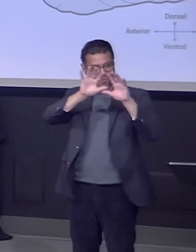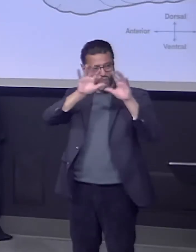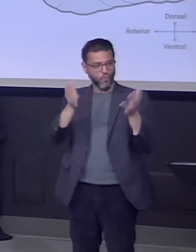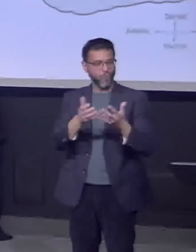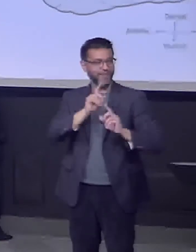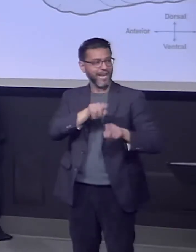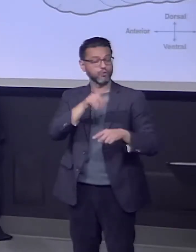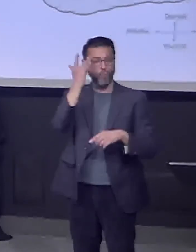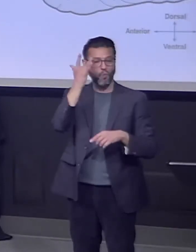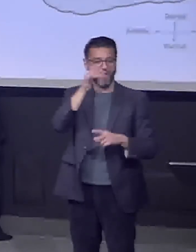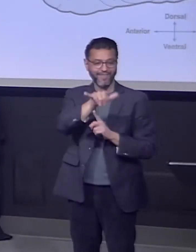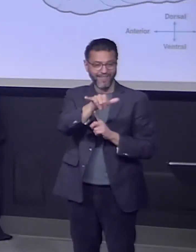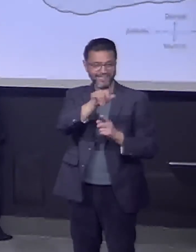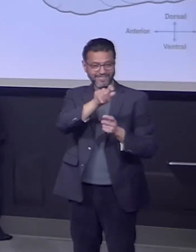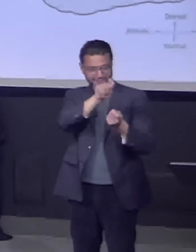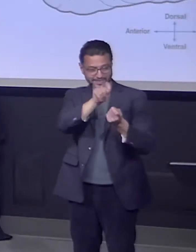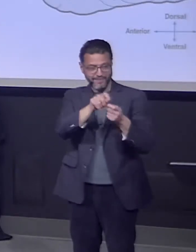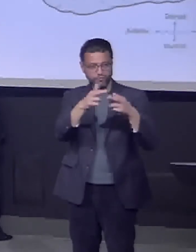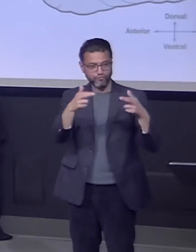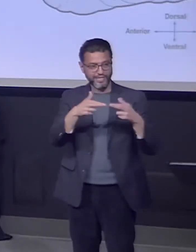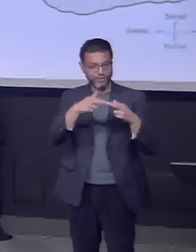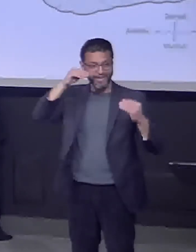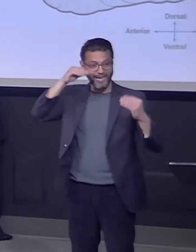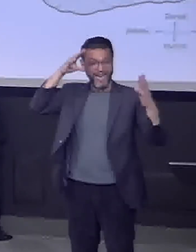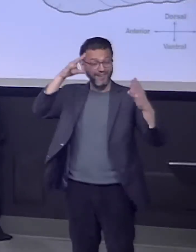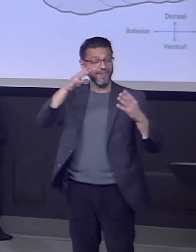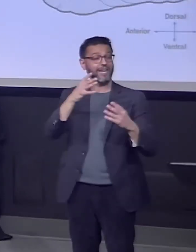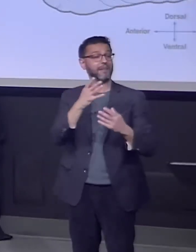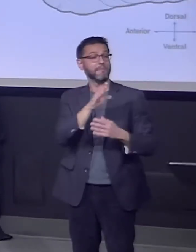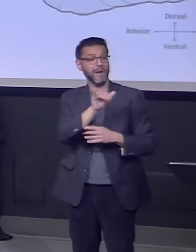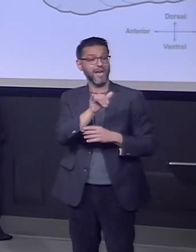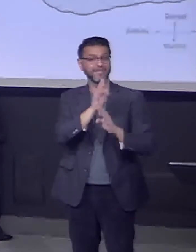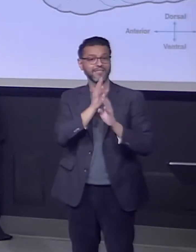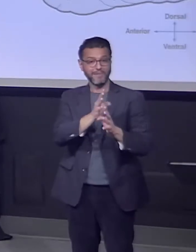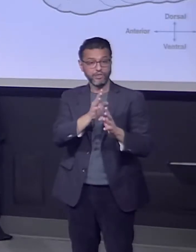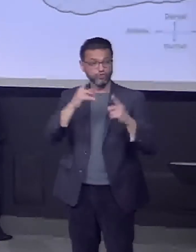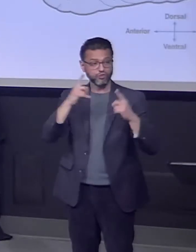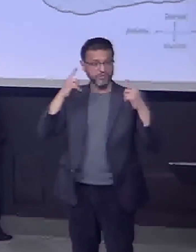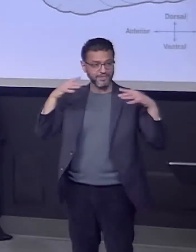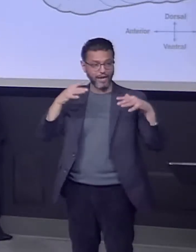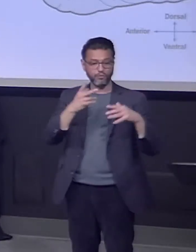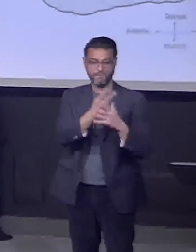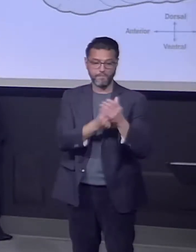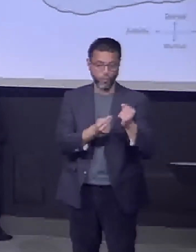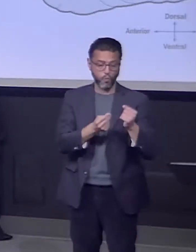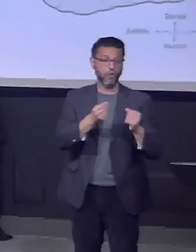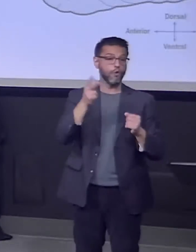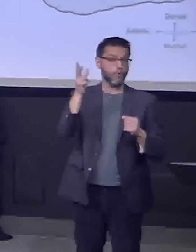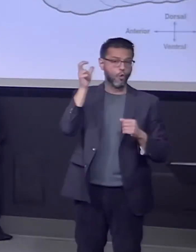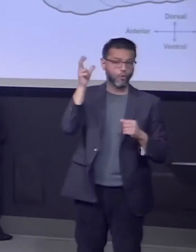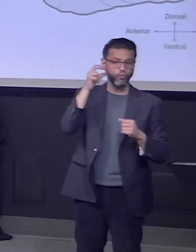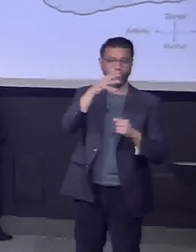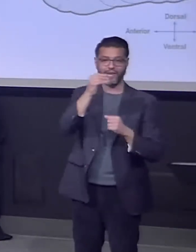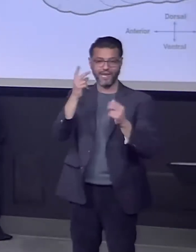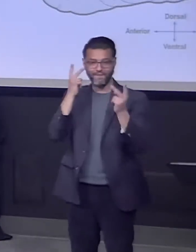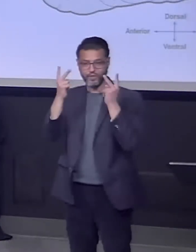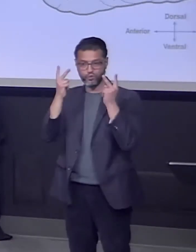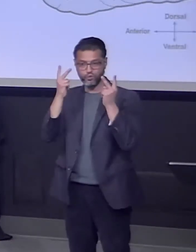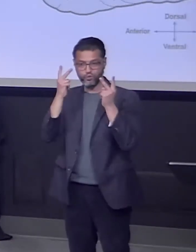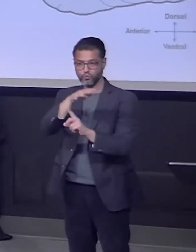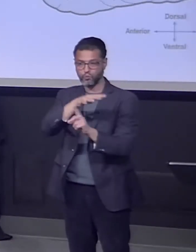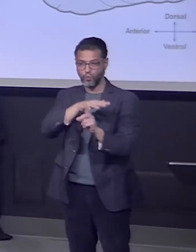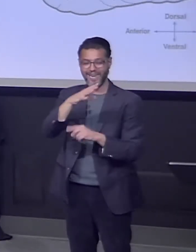gets activated by speech sounds, in both the auditory and in the visual domain, and